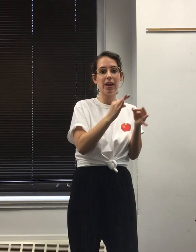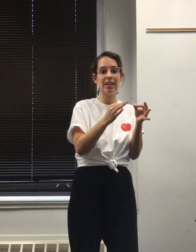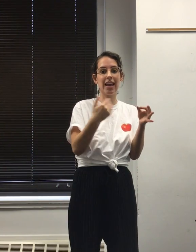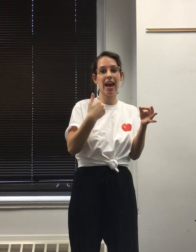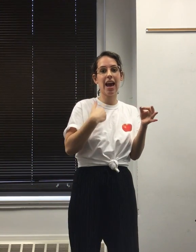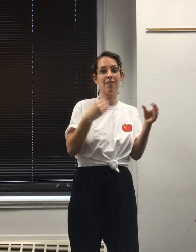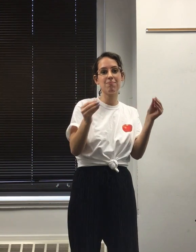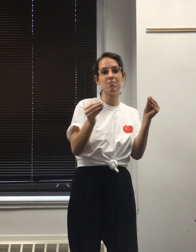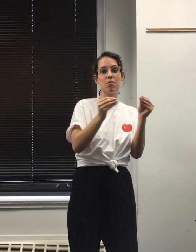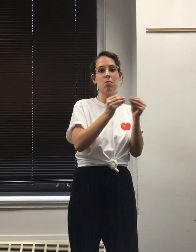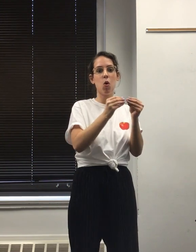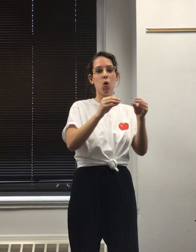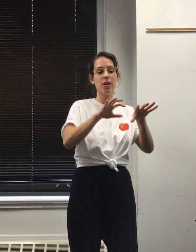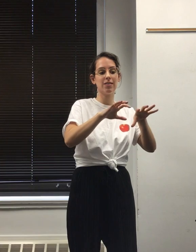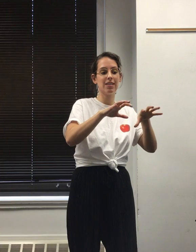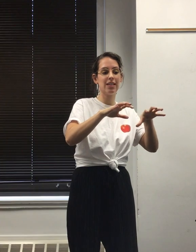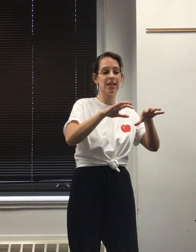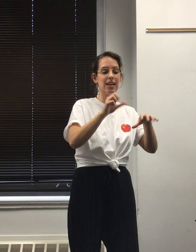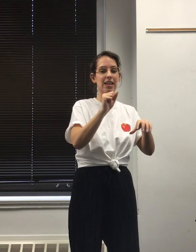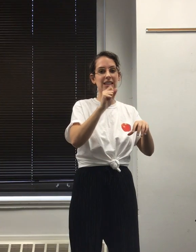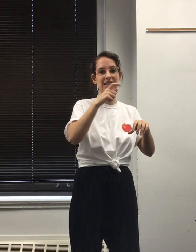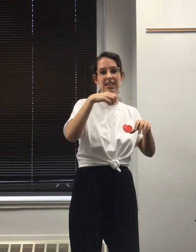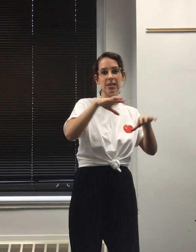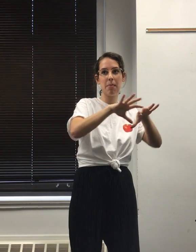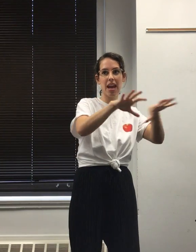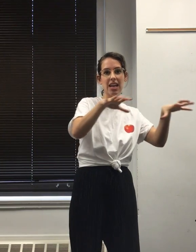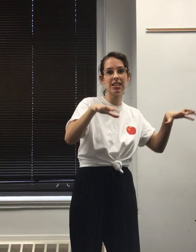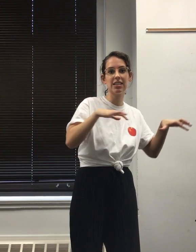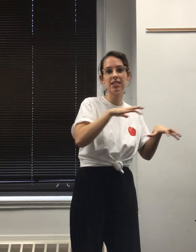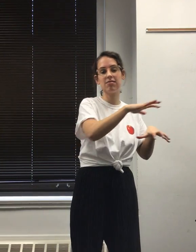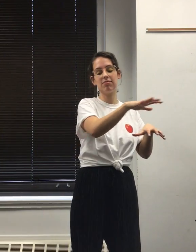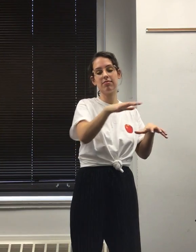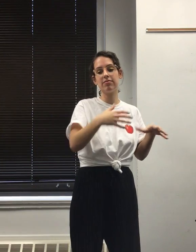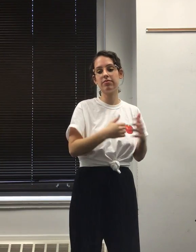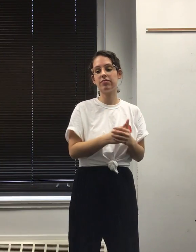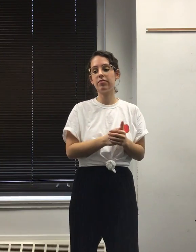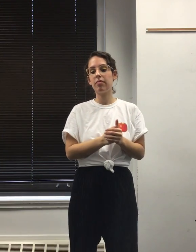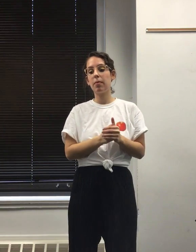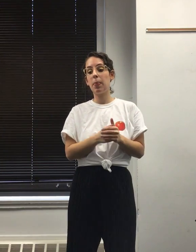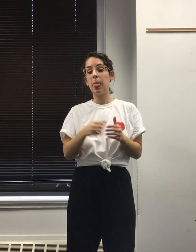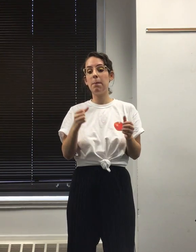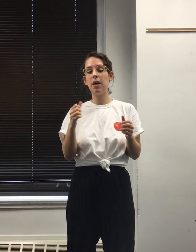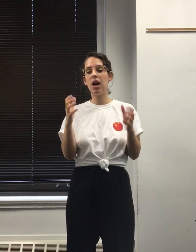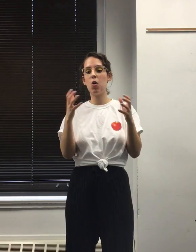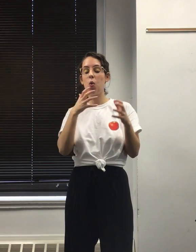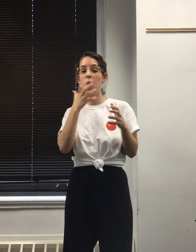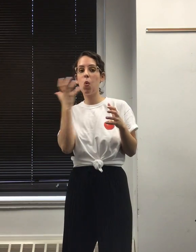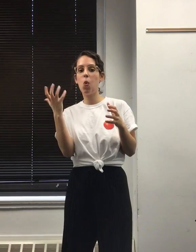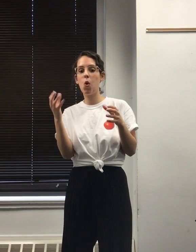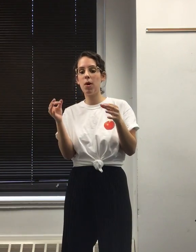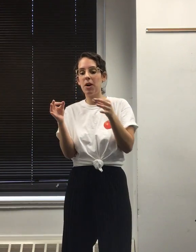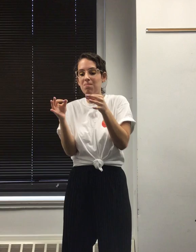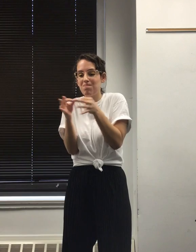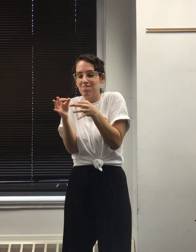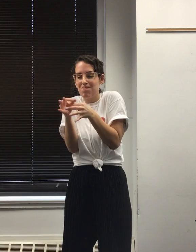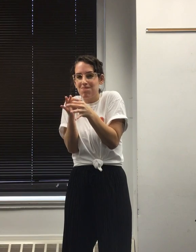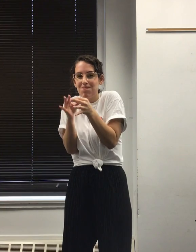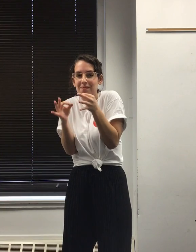The warm ones are just all over the place. And they've got all this space between them. Now, if you look at